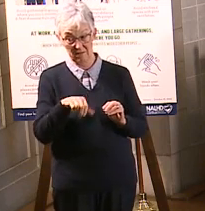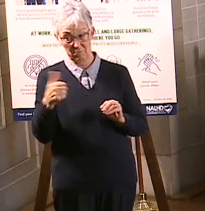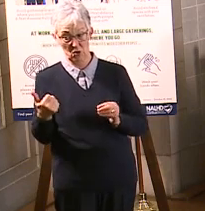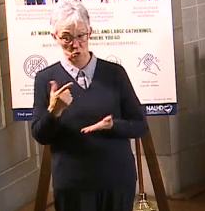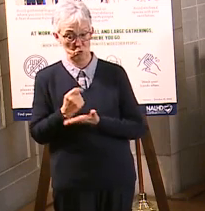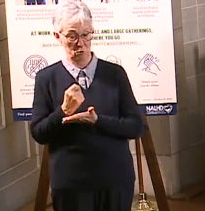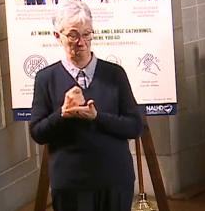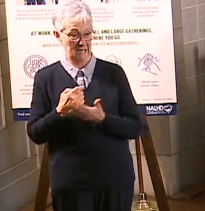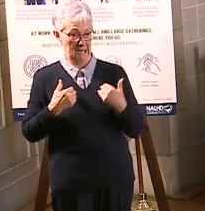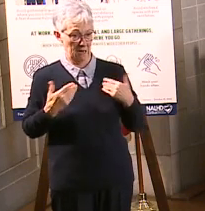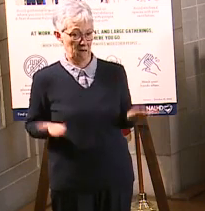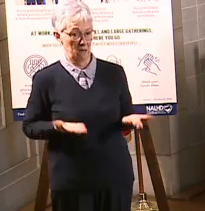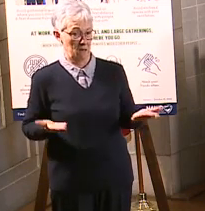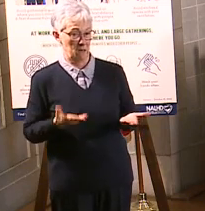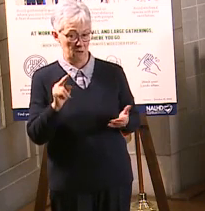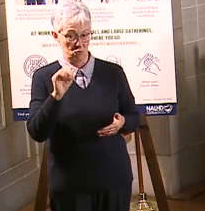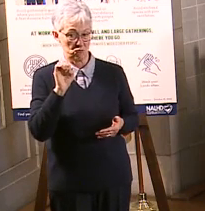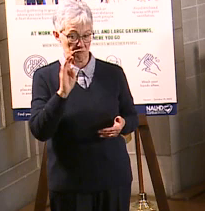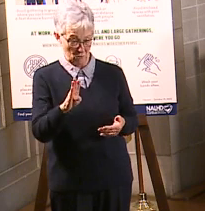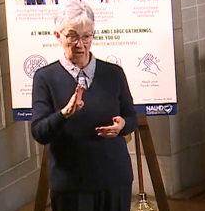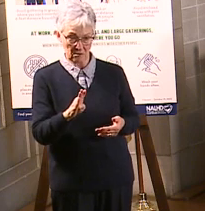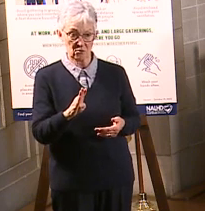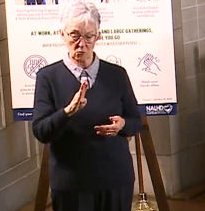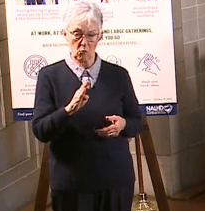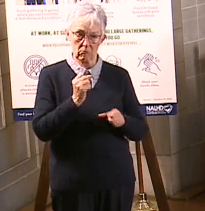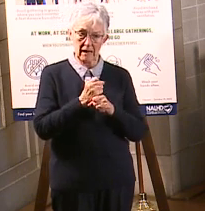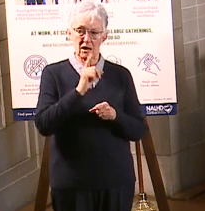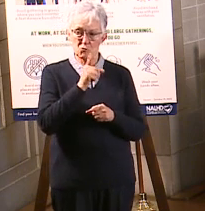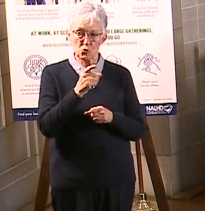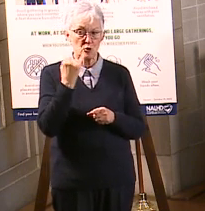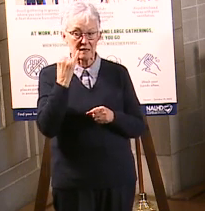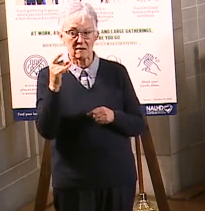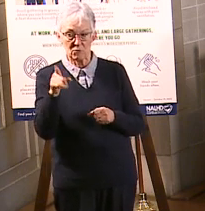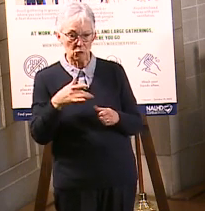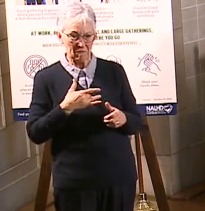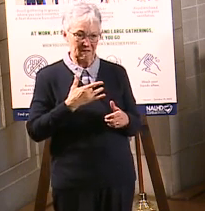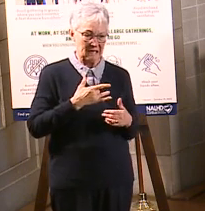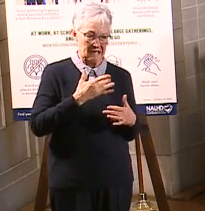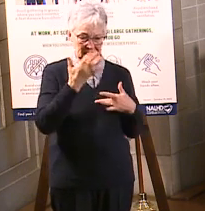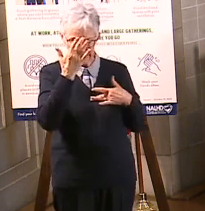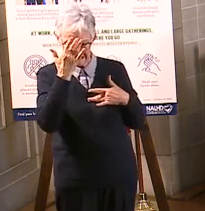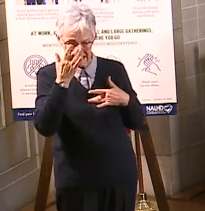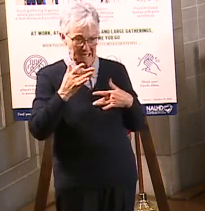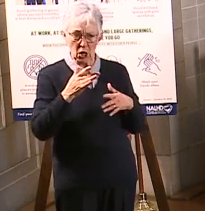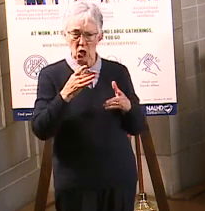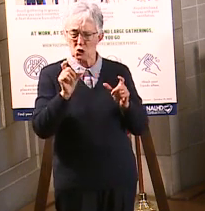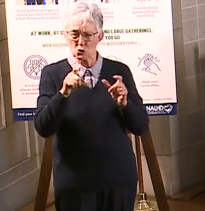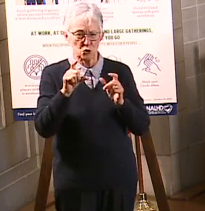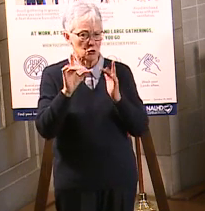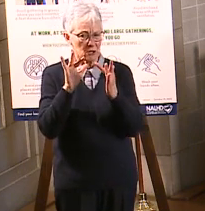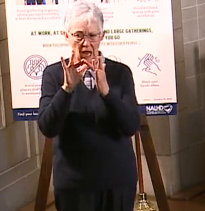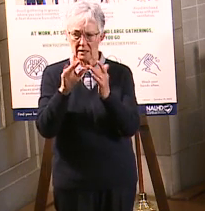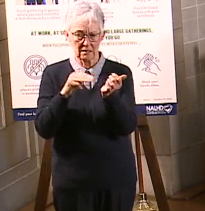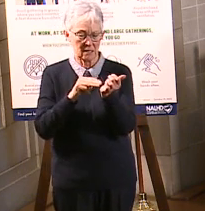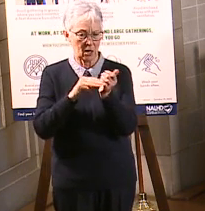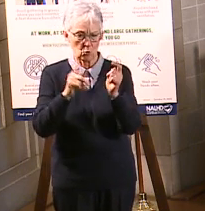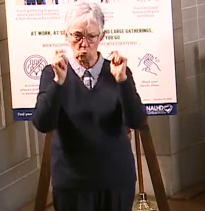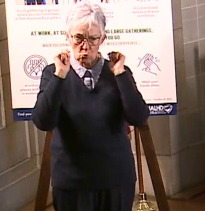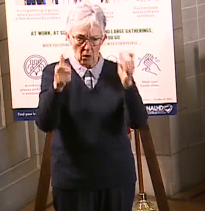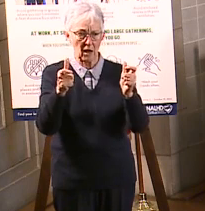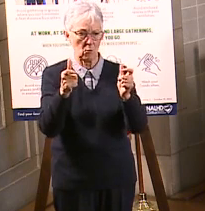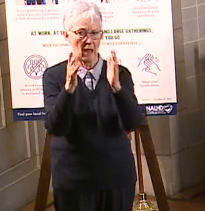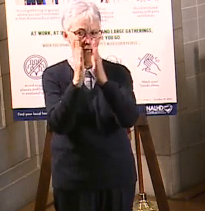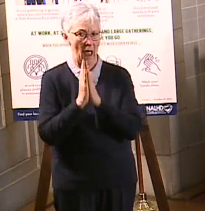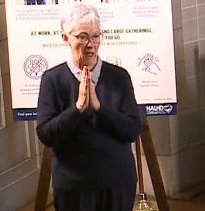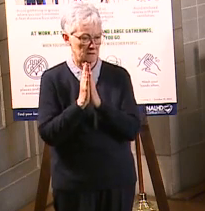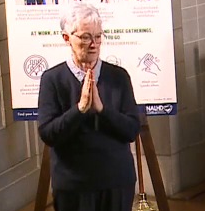encourage people to take a look at and get early, because it's only effective if it's done early. And with that, I'll go ahead and wrap up and say